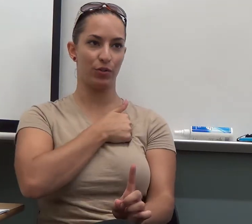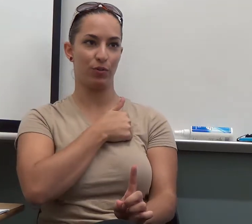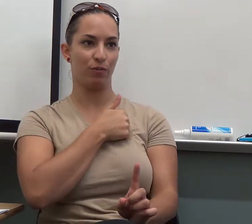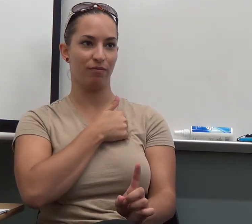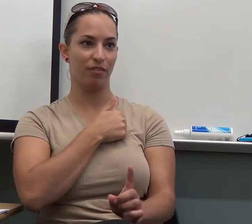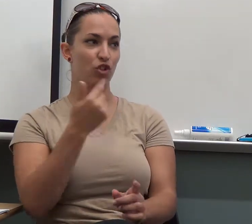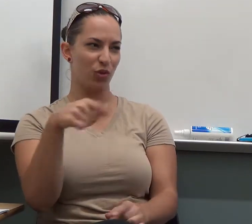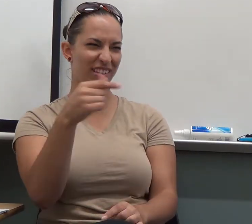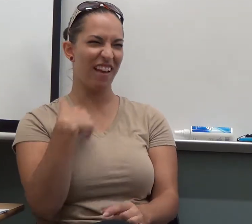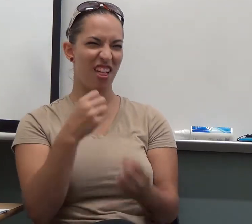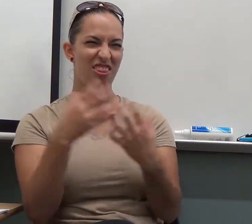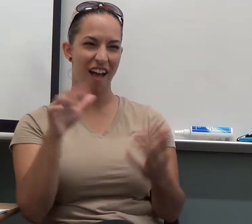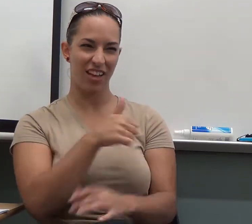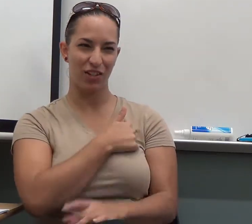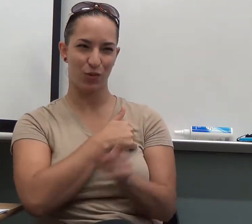attitude? Yeah. All right.